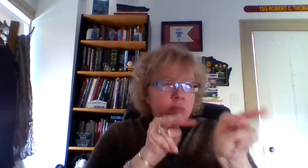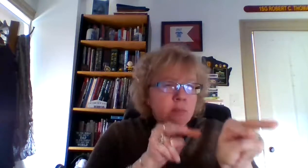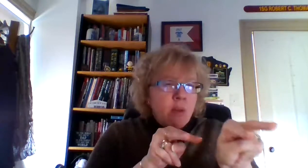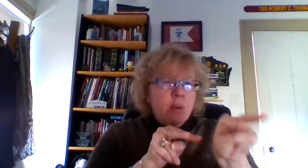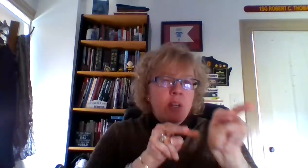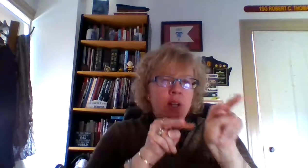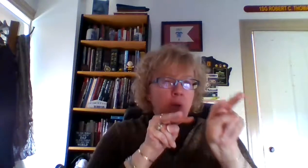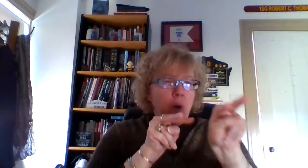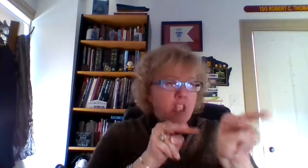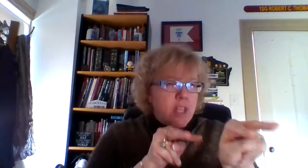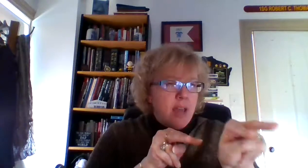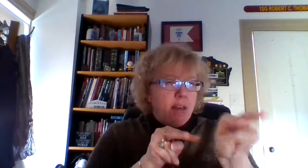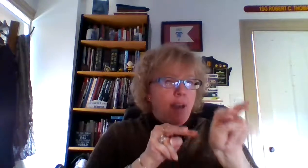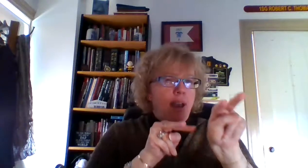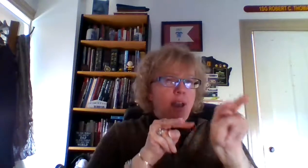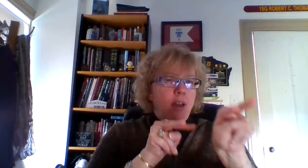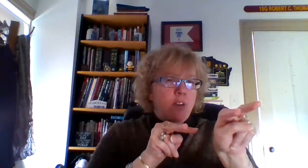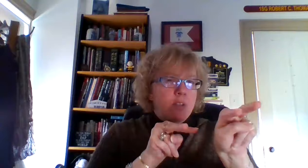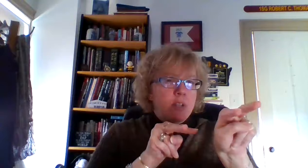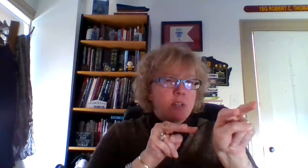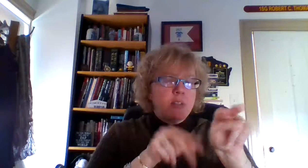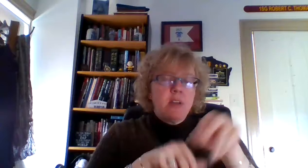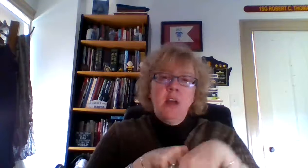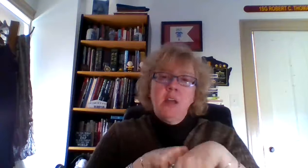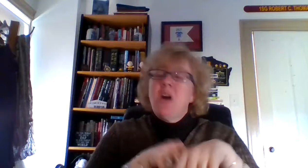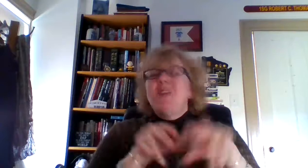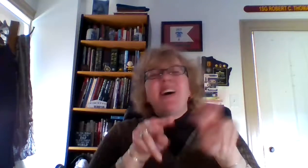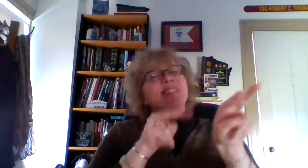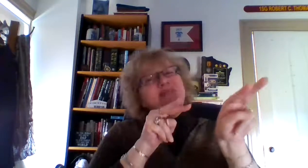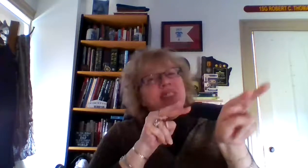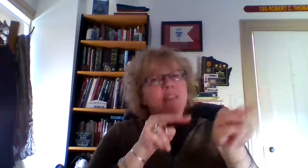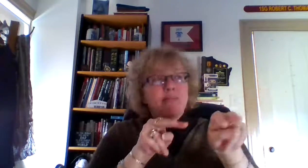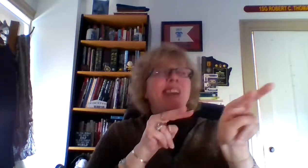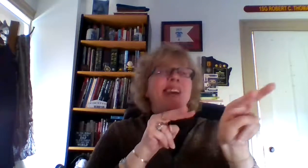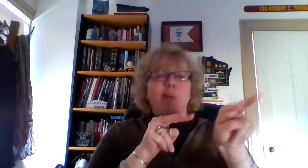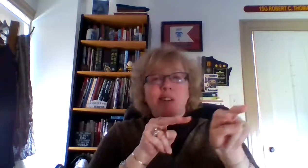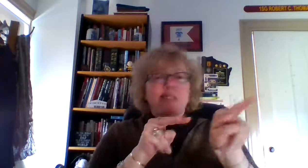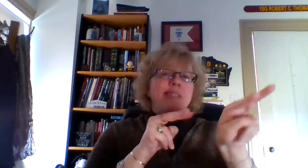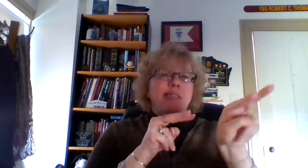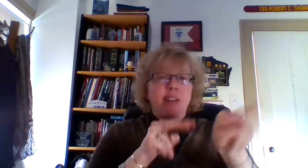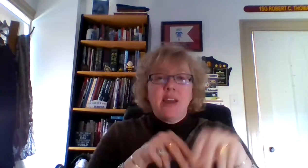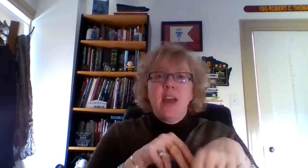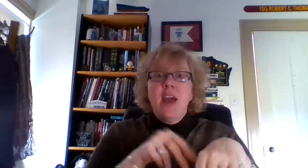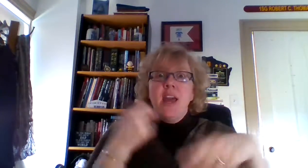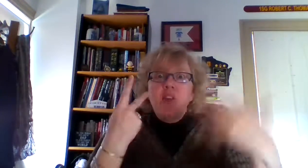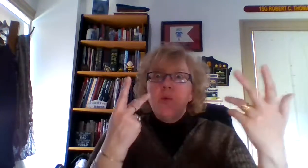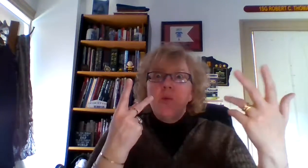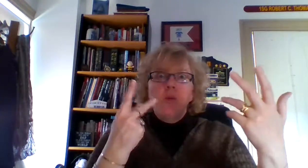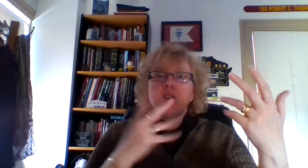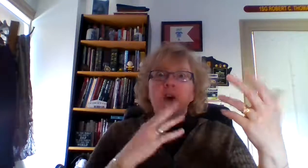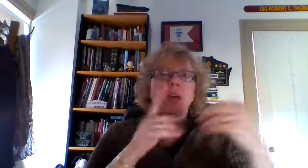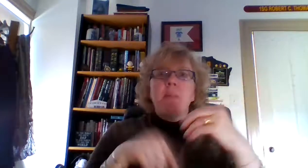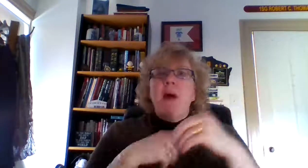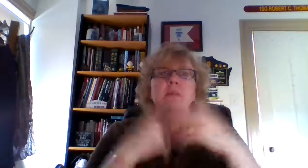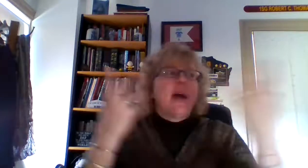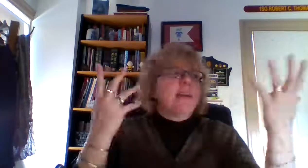I really watched that guy versus, I watched it. Like if you were talking about like